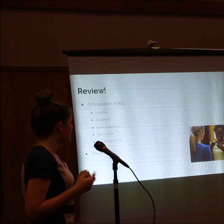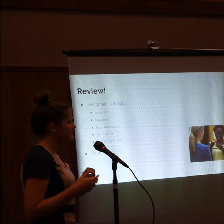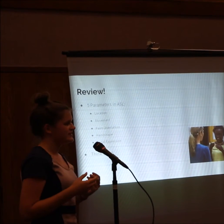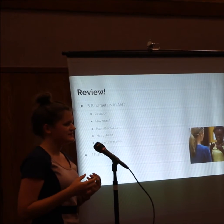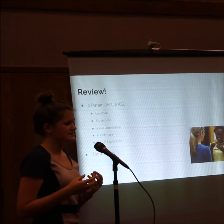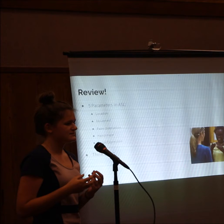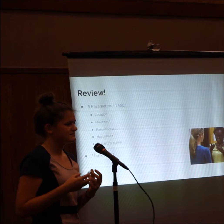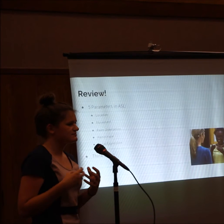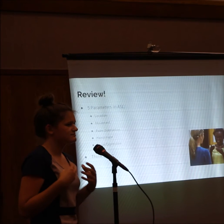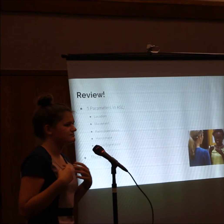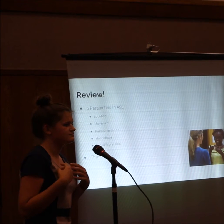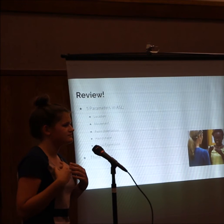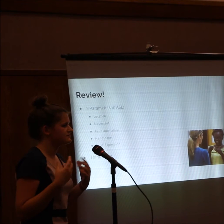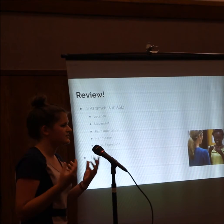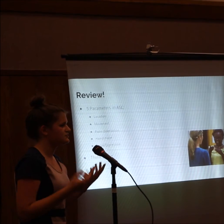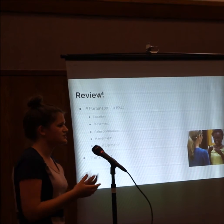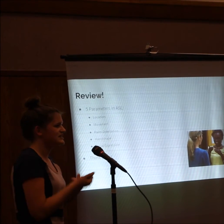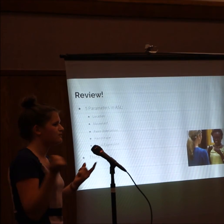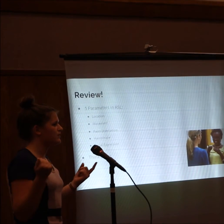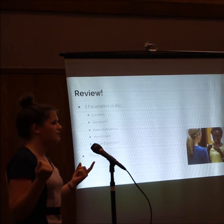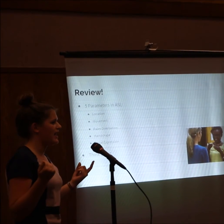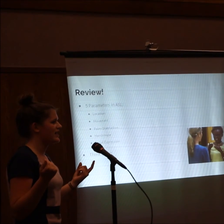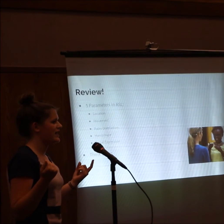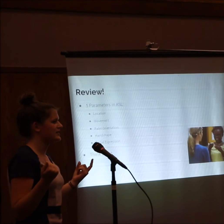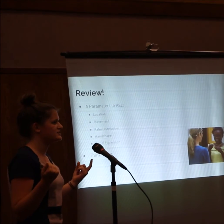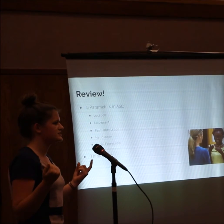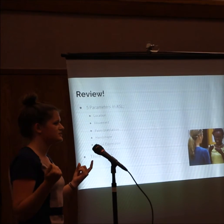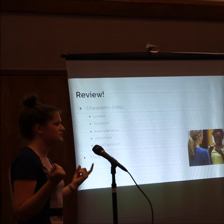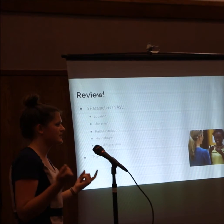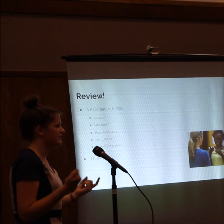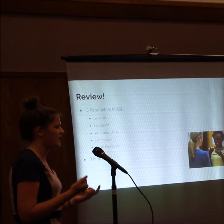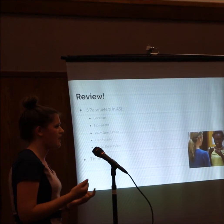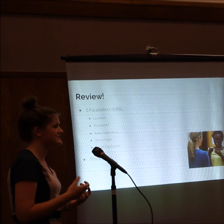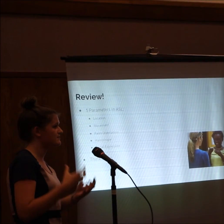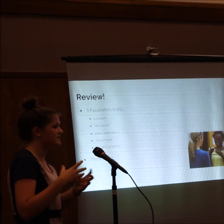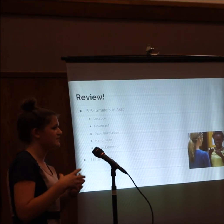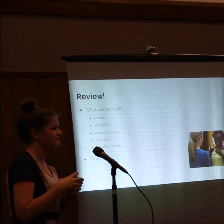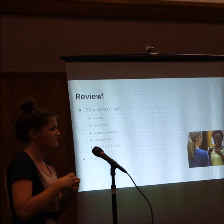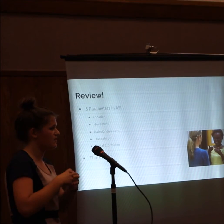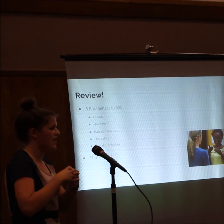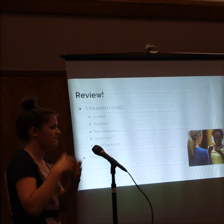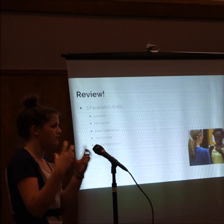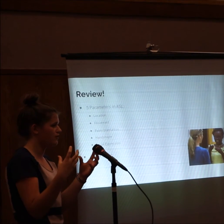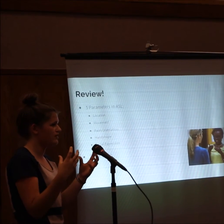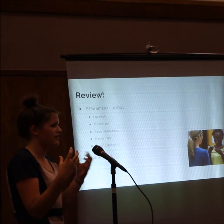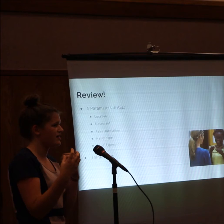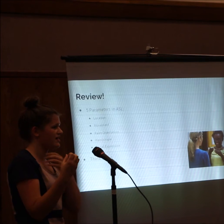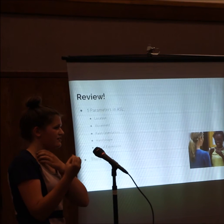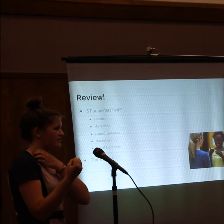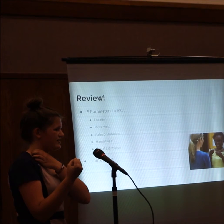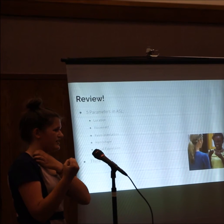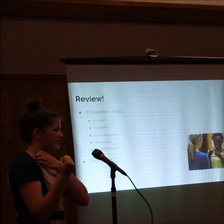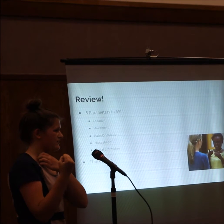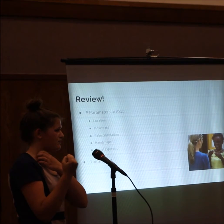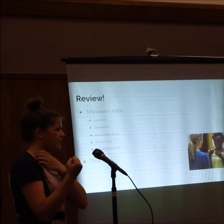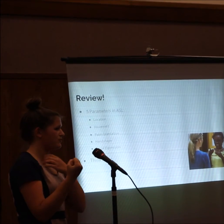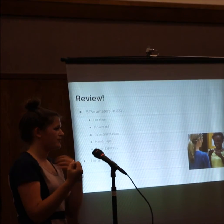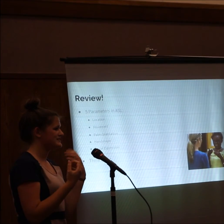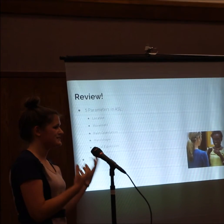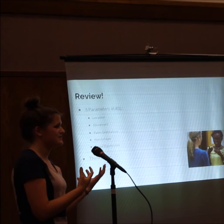without these, you just take one away, and you may, some of them have more, they're more important, and some of them